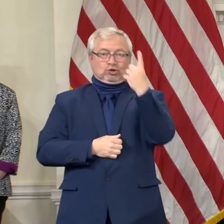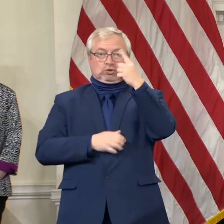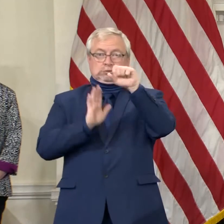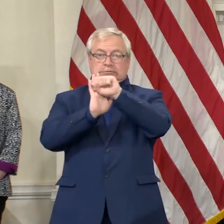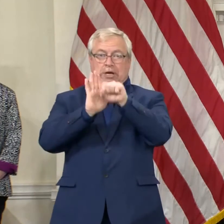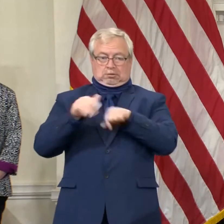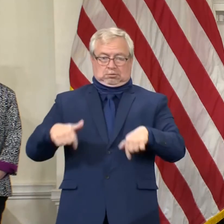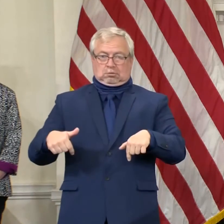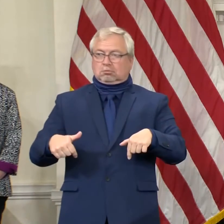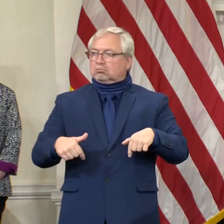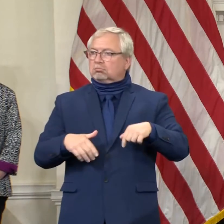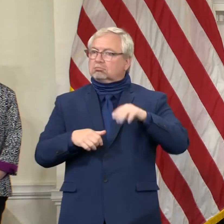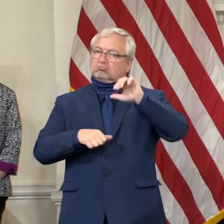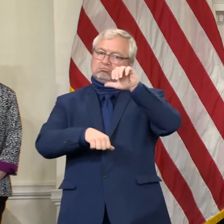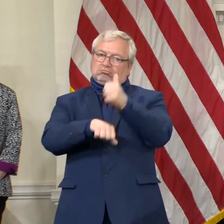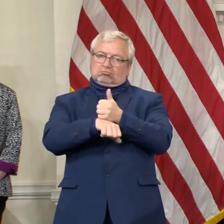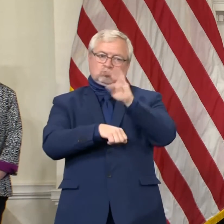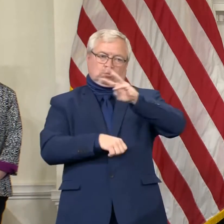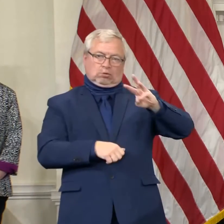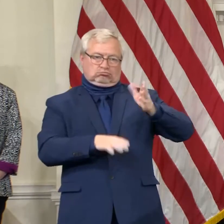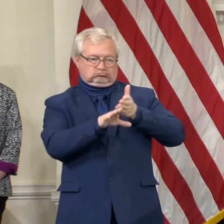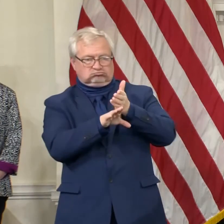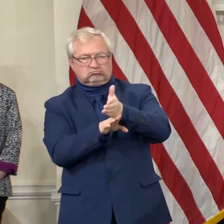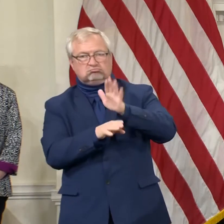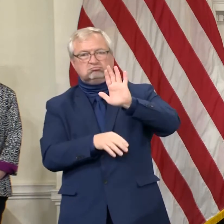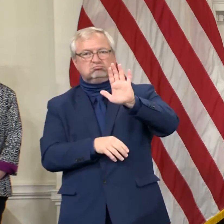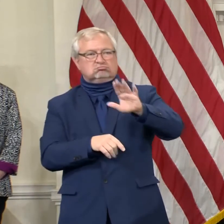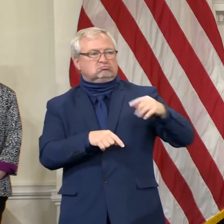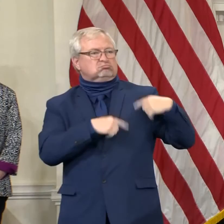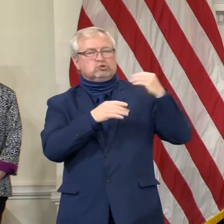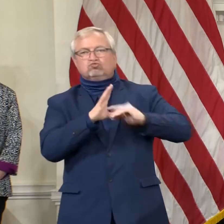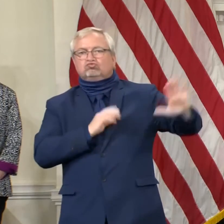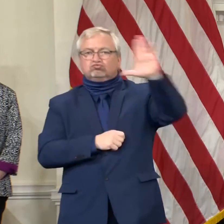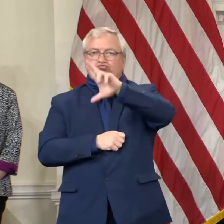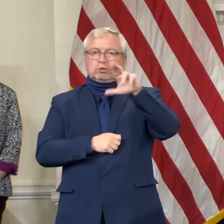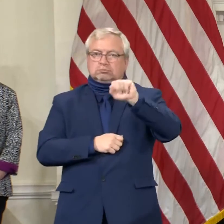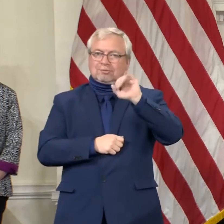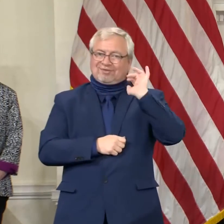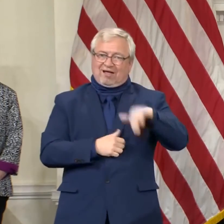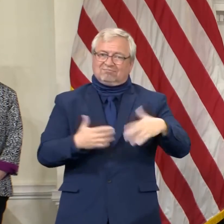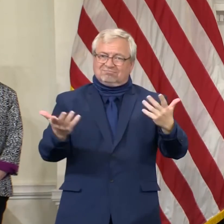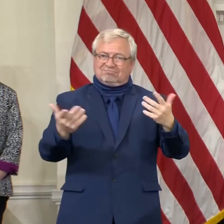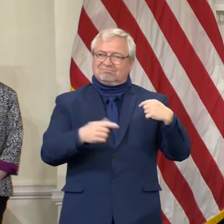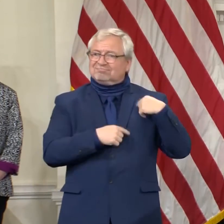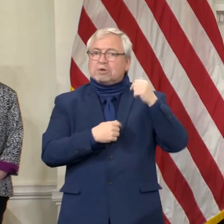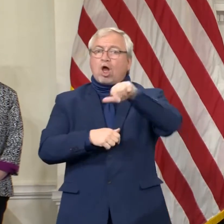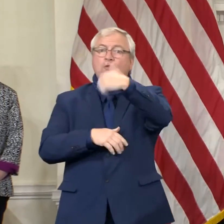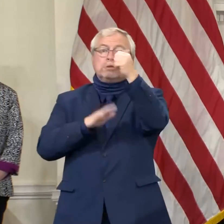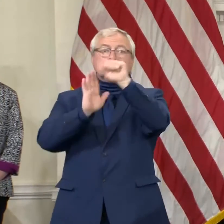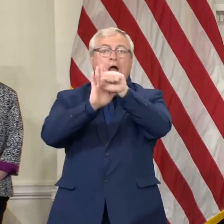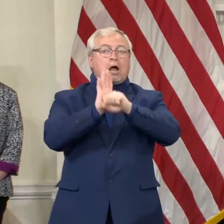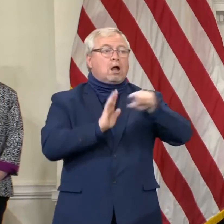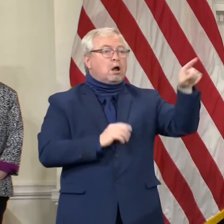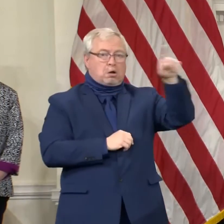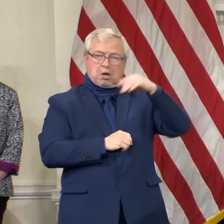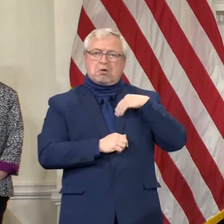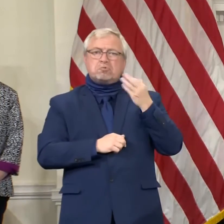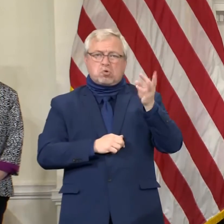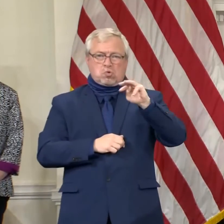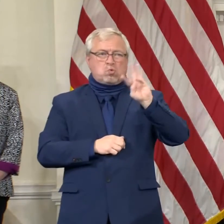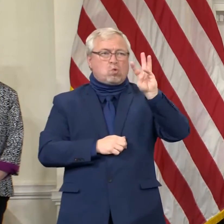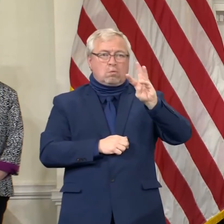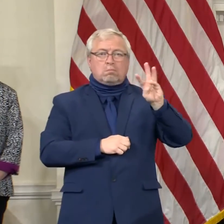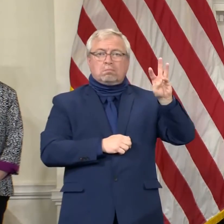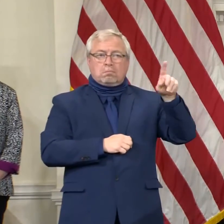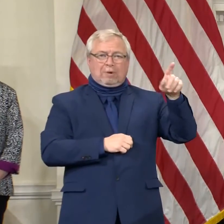first. A couple of other states tried to do it. They're still down. They still haven't even got it functioning at all.